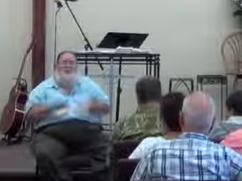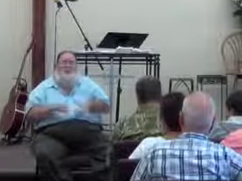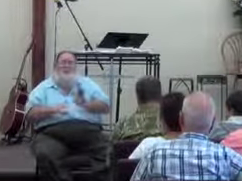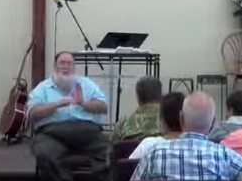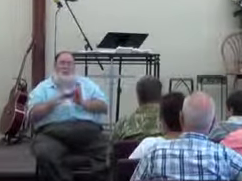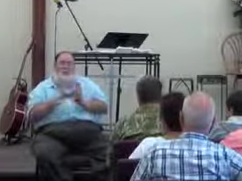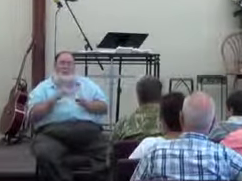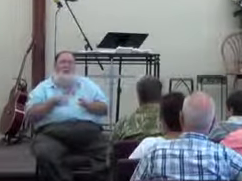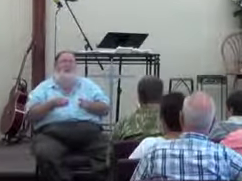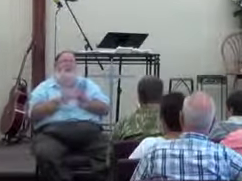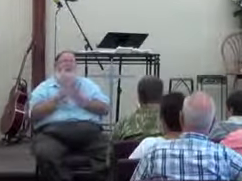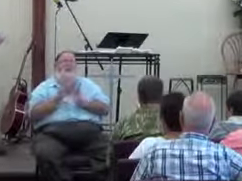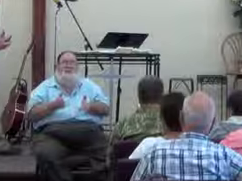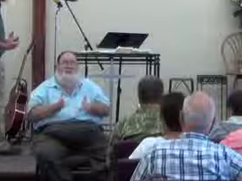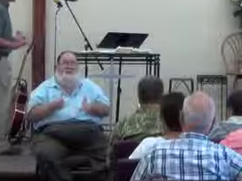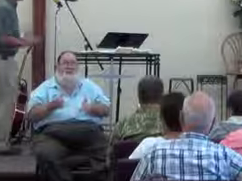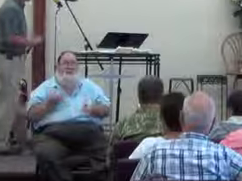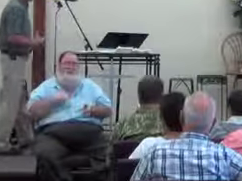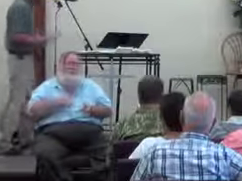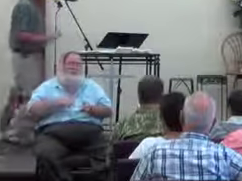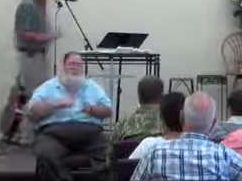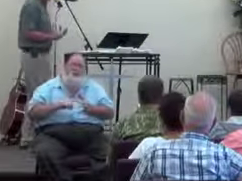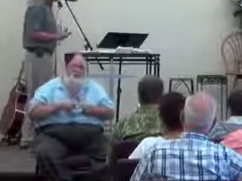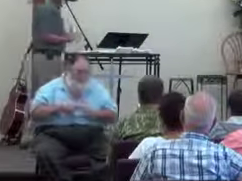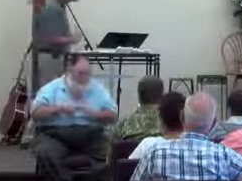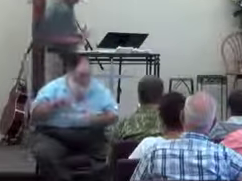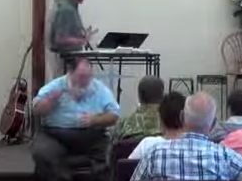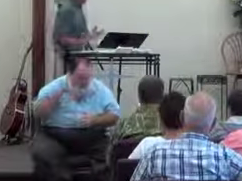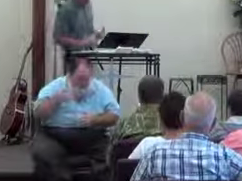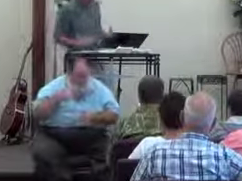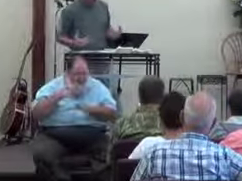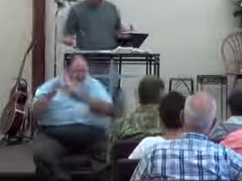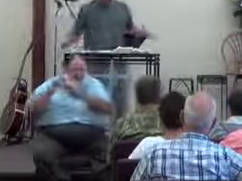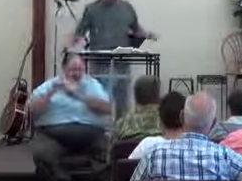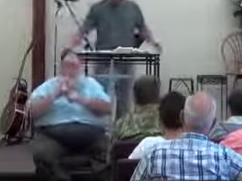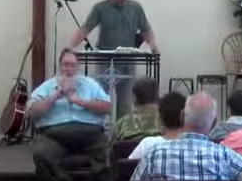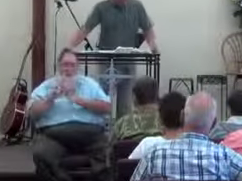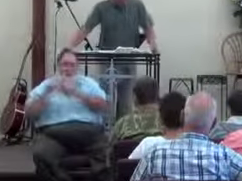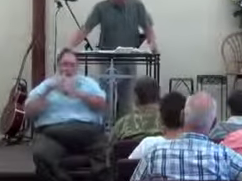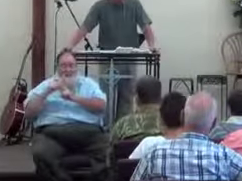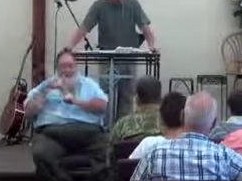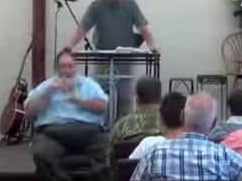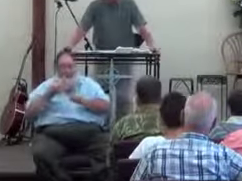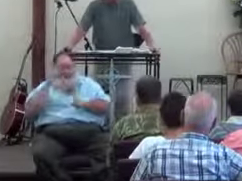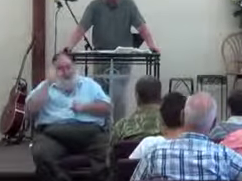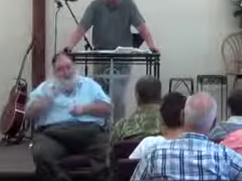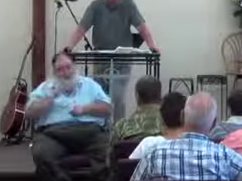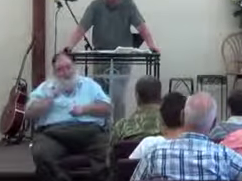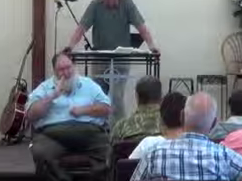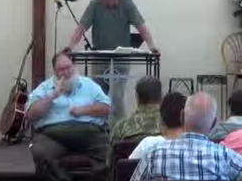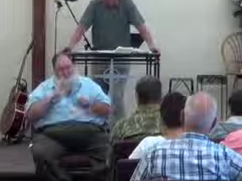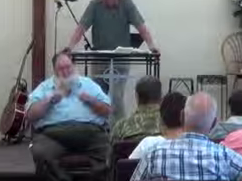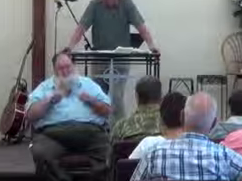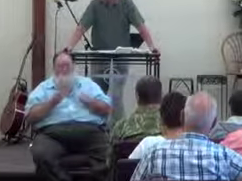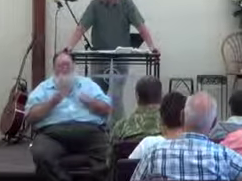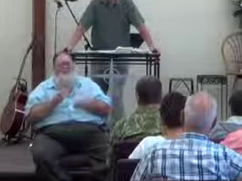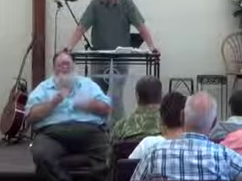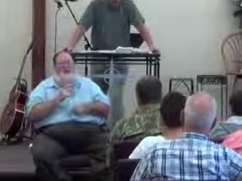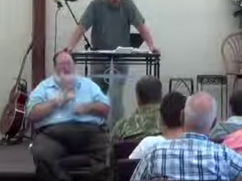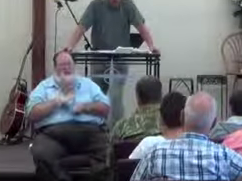to get the mentality that this is a gift of God. But, you know, it seems like too many times in the beginning, we're thinking,